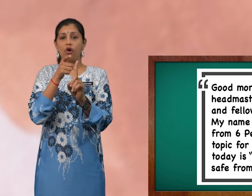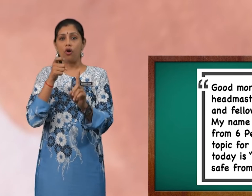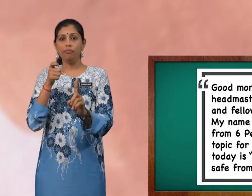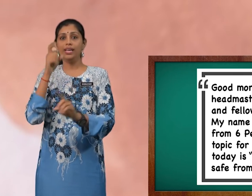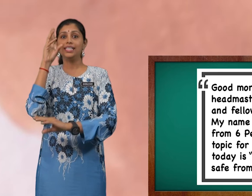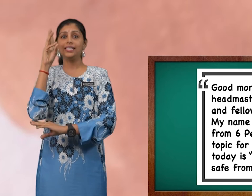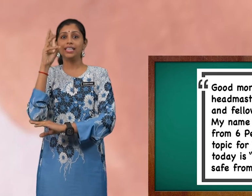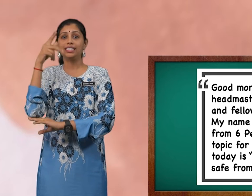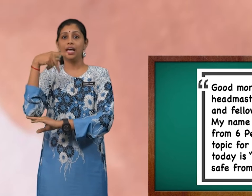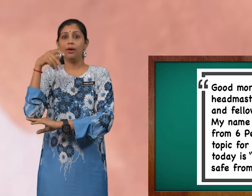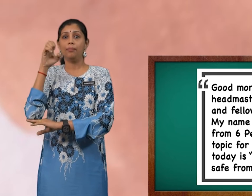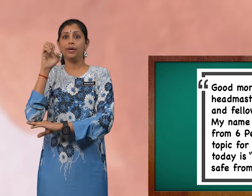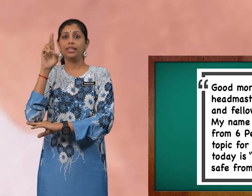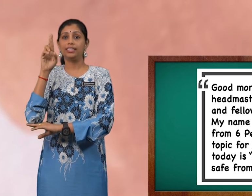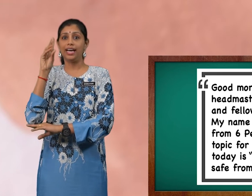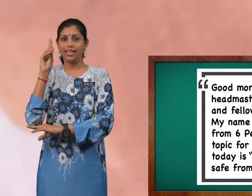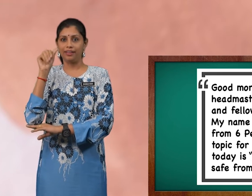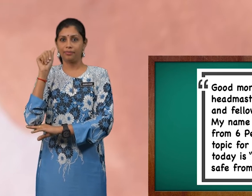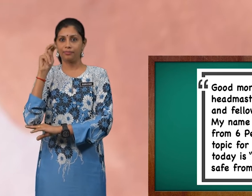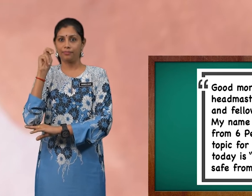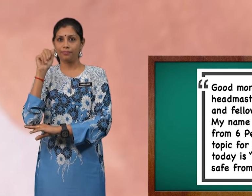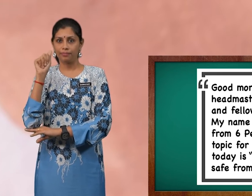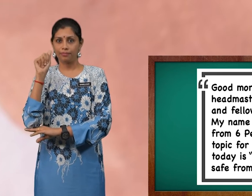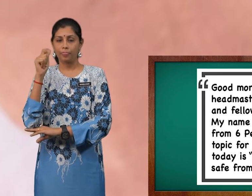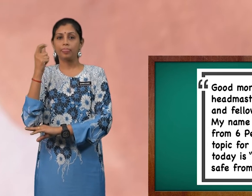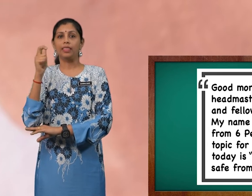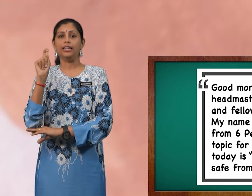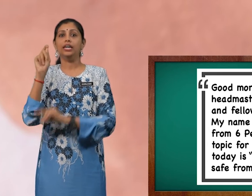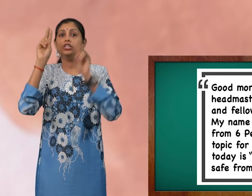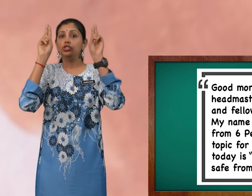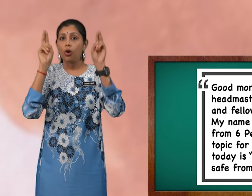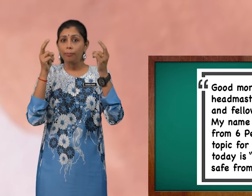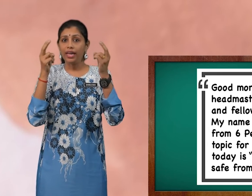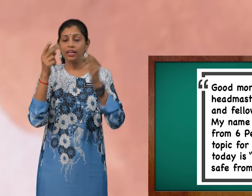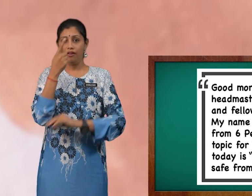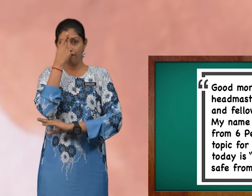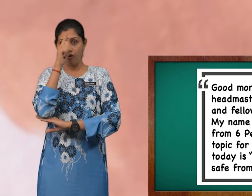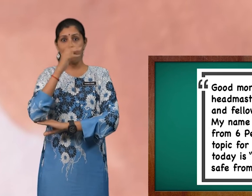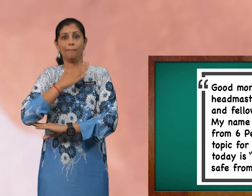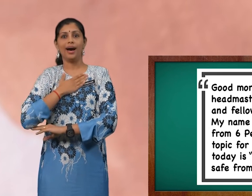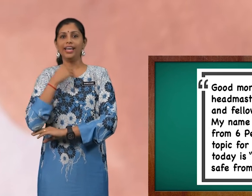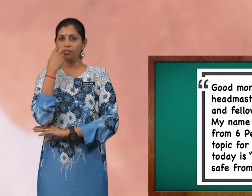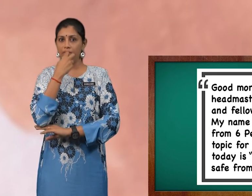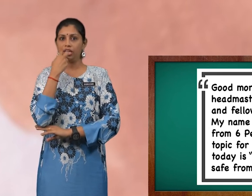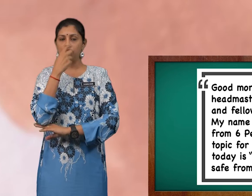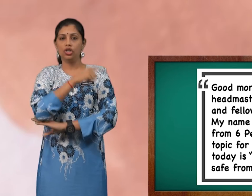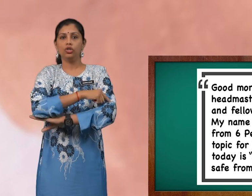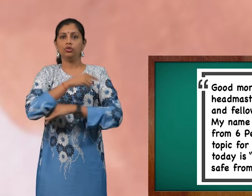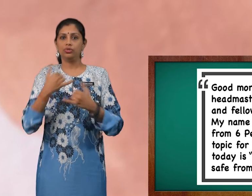from 6 Perdana. The topic for my speech